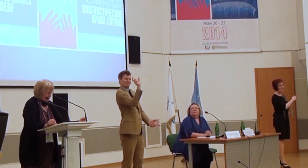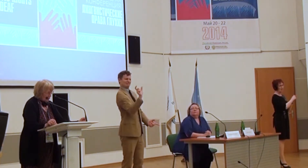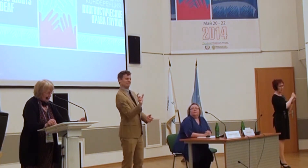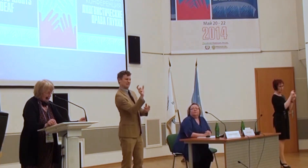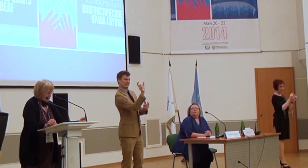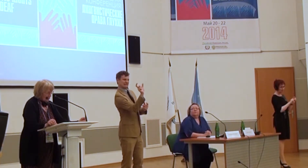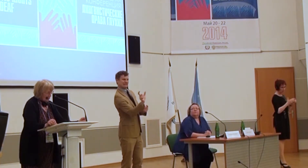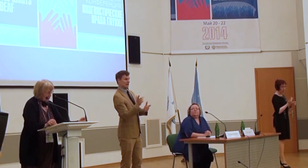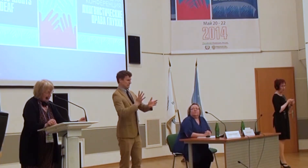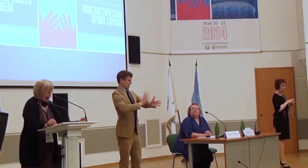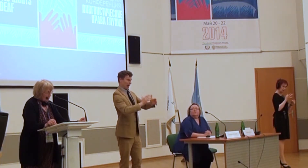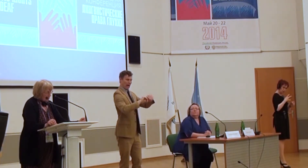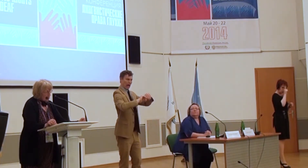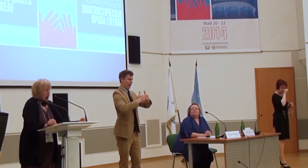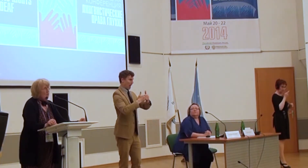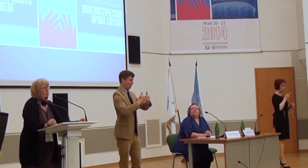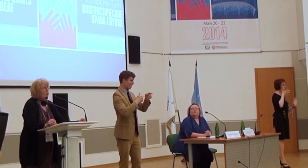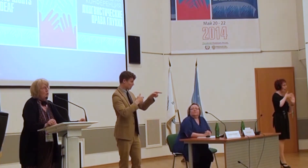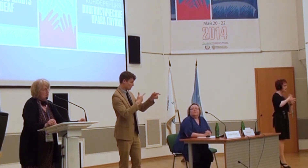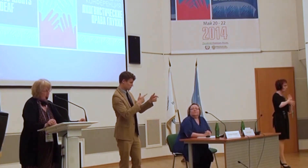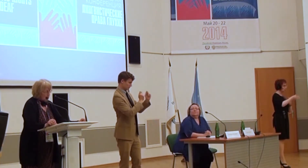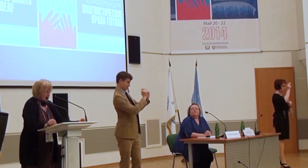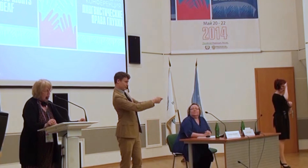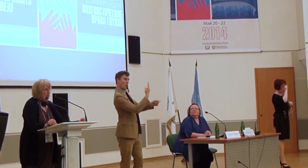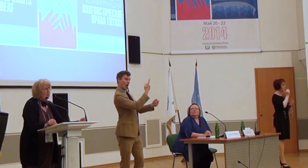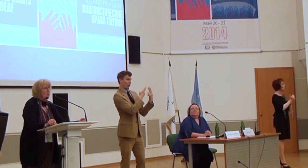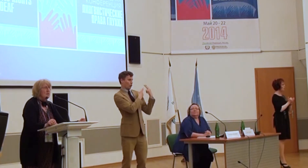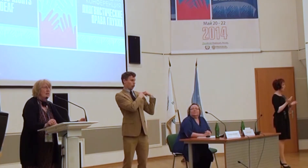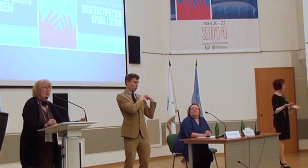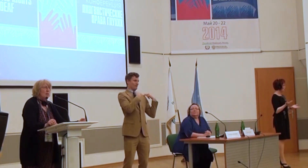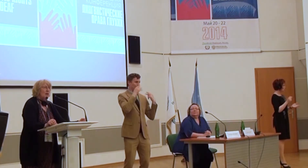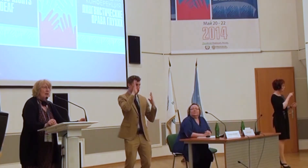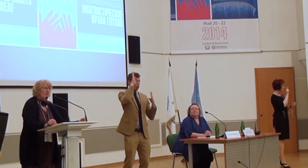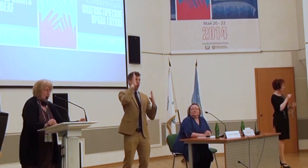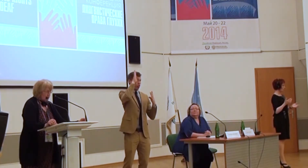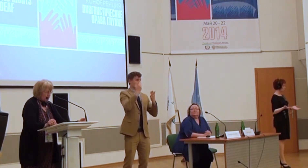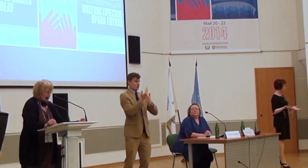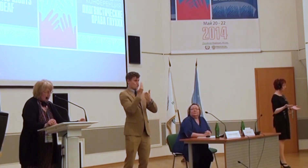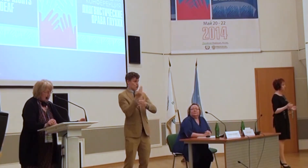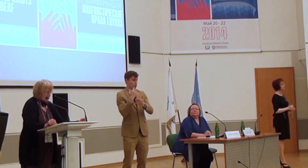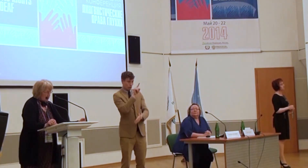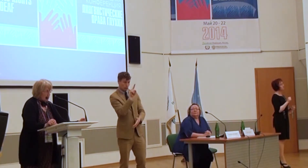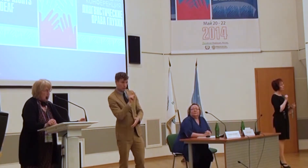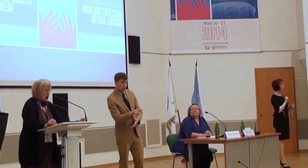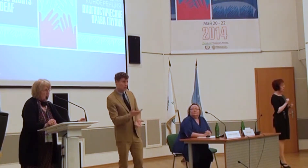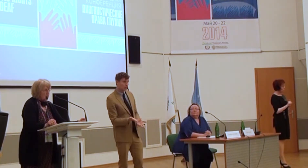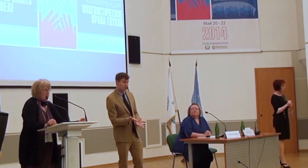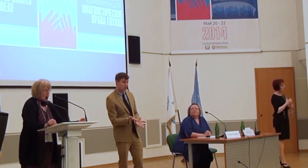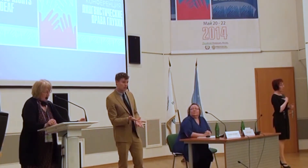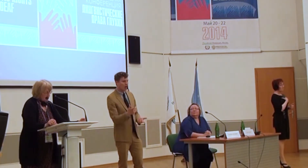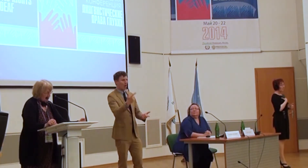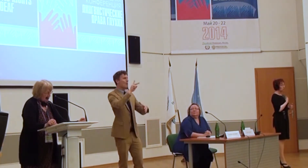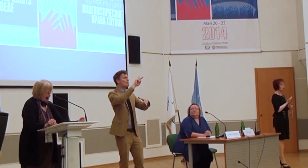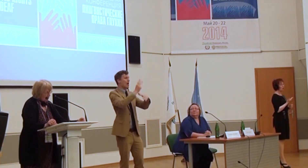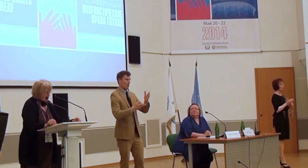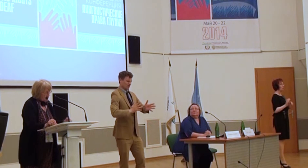involved in this? Particularly important was how should parents be encouraged to develop their signing skills